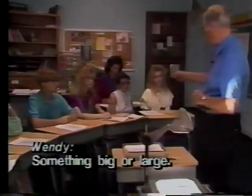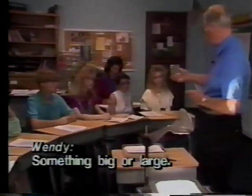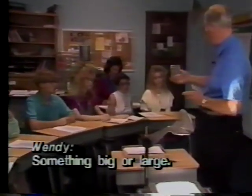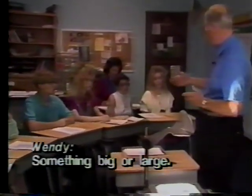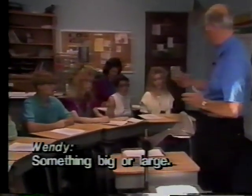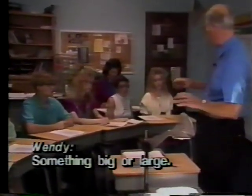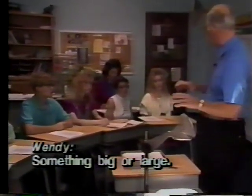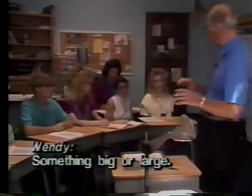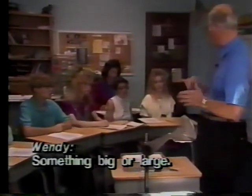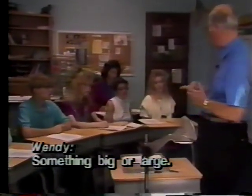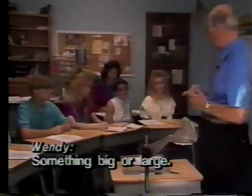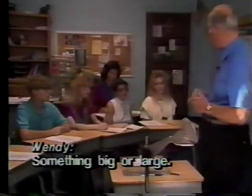How would you do that?